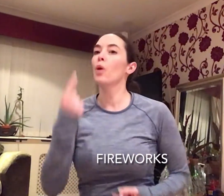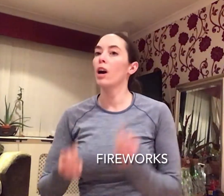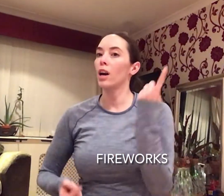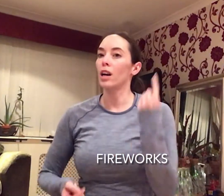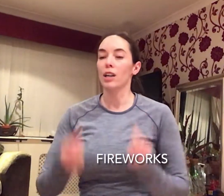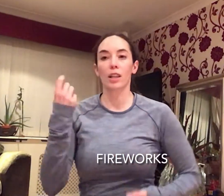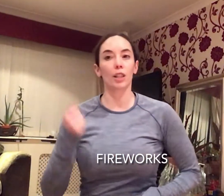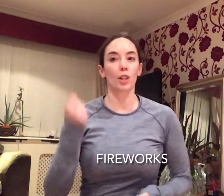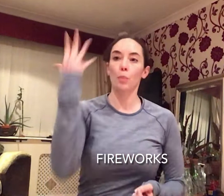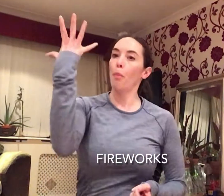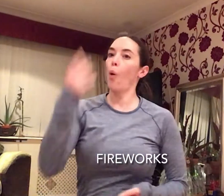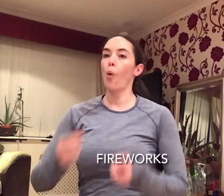fireworks.